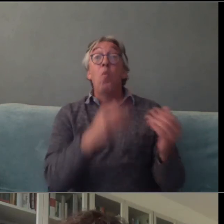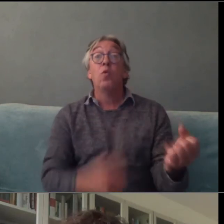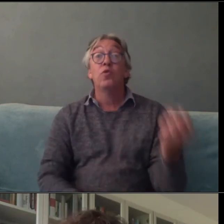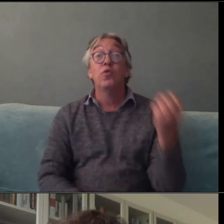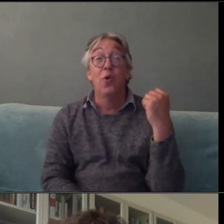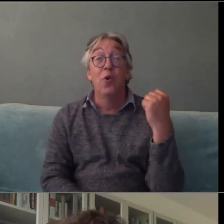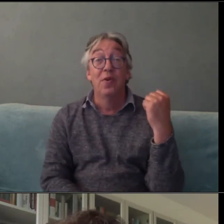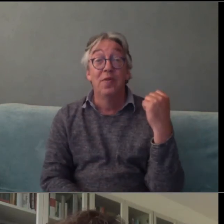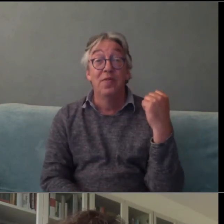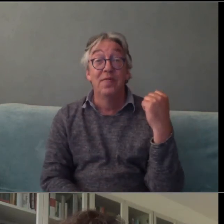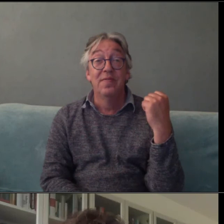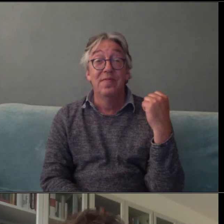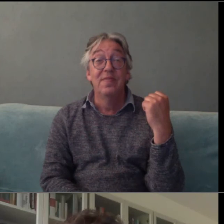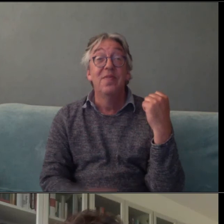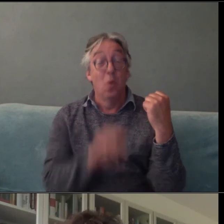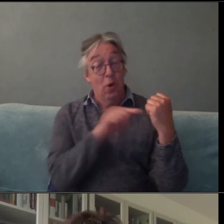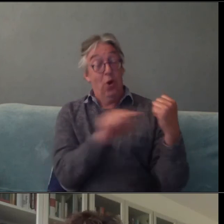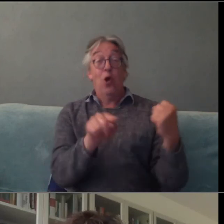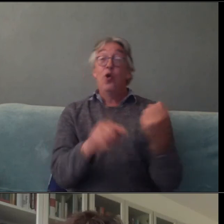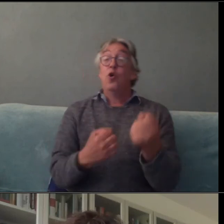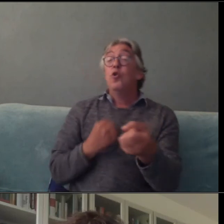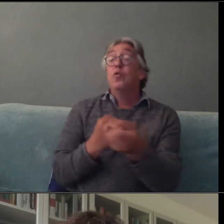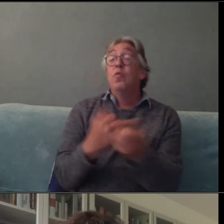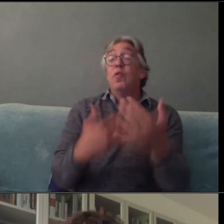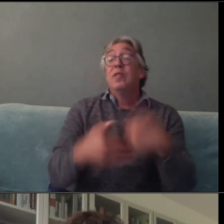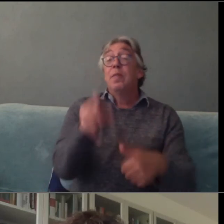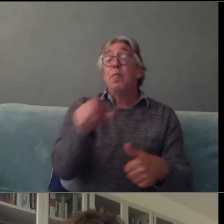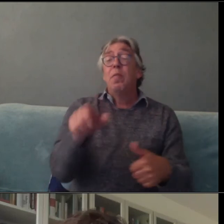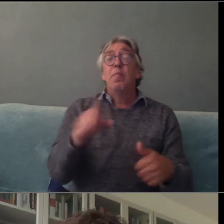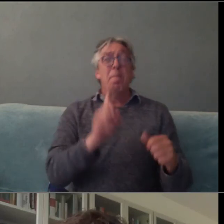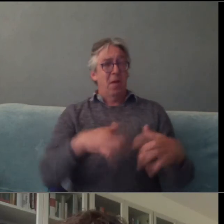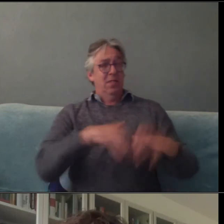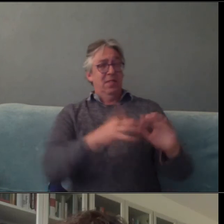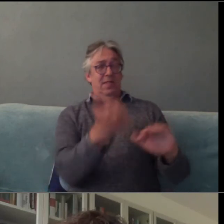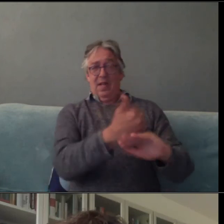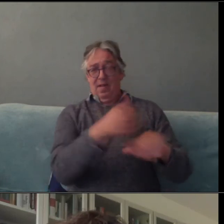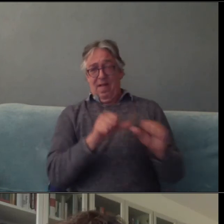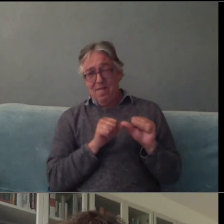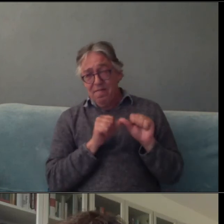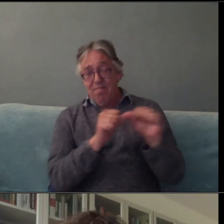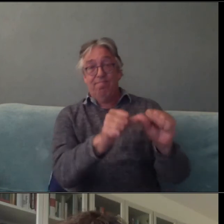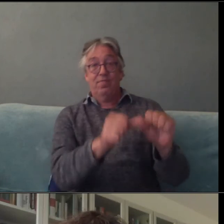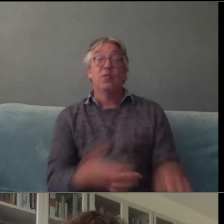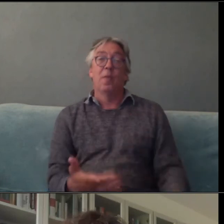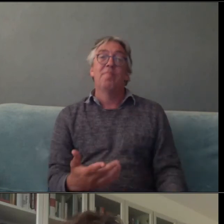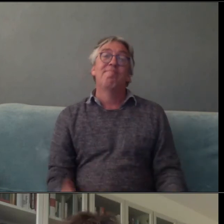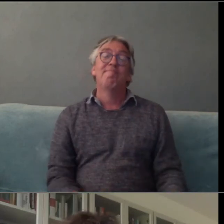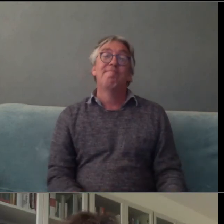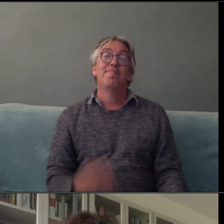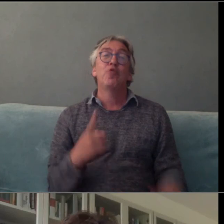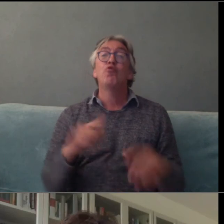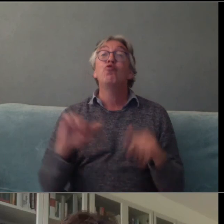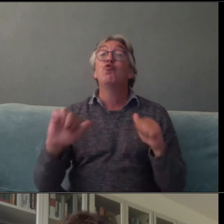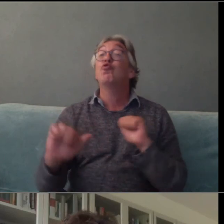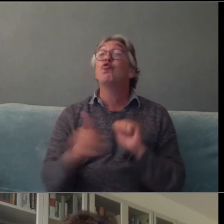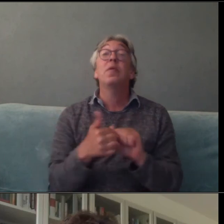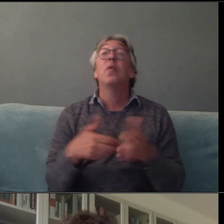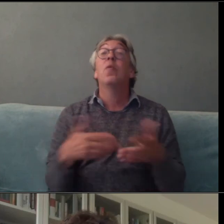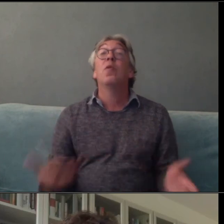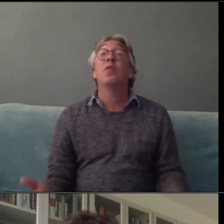services for persons with disabilities are in place. One of the biggest challenges of this process has been the disruption of the